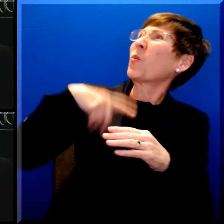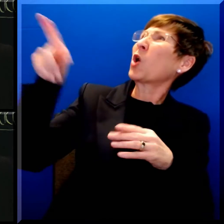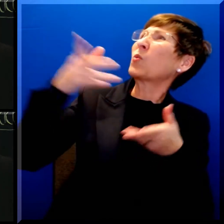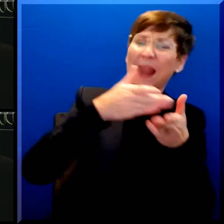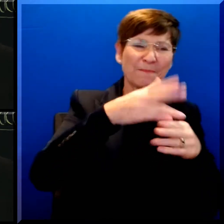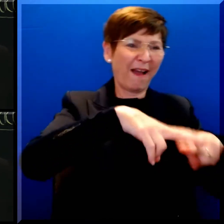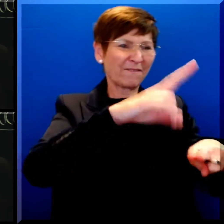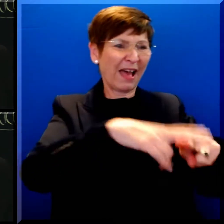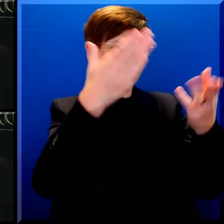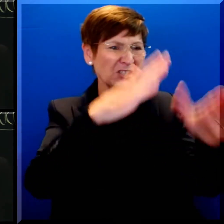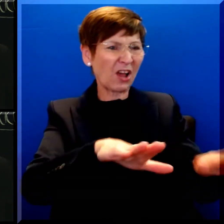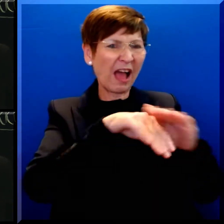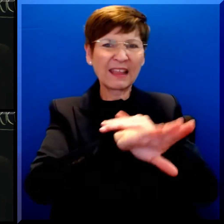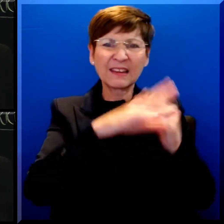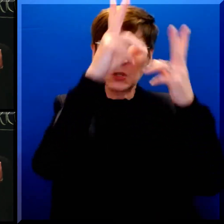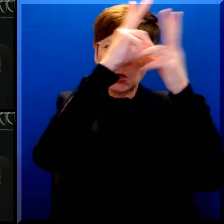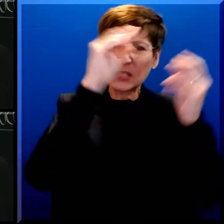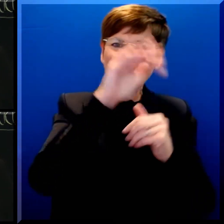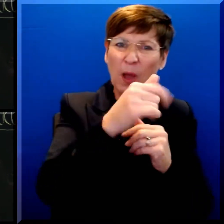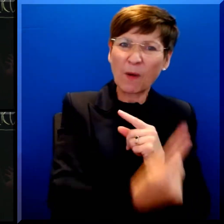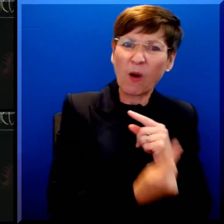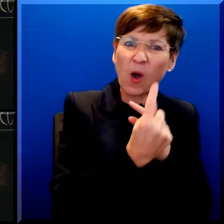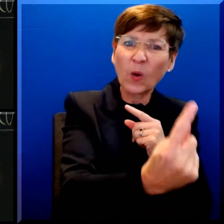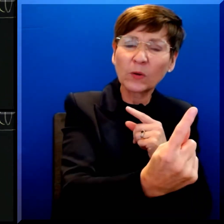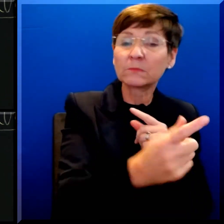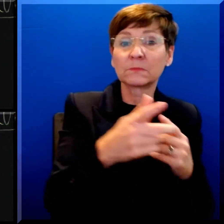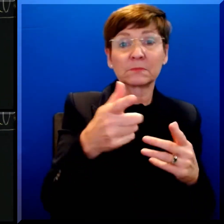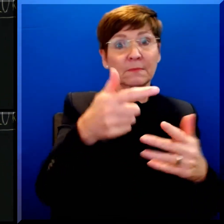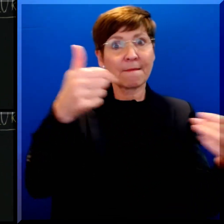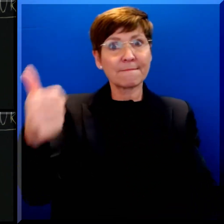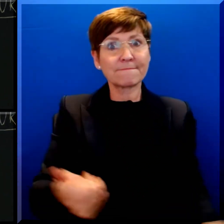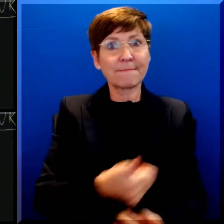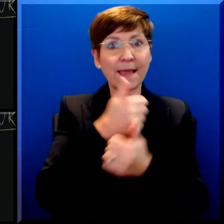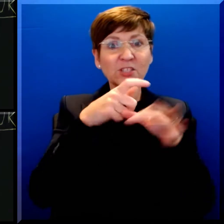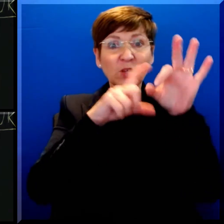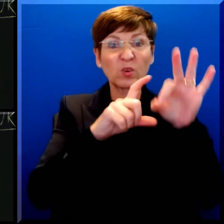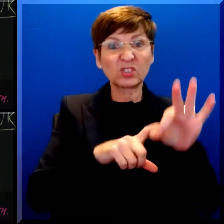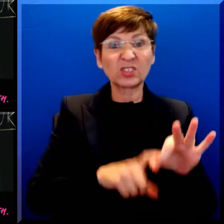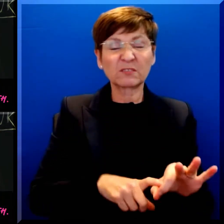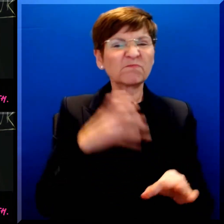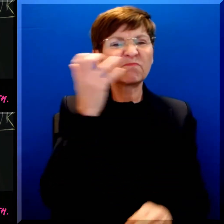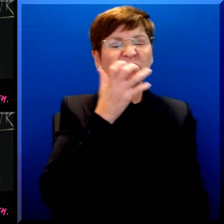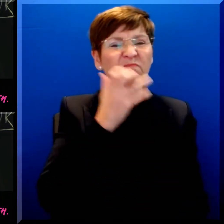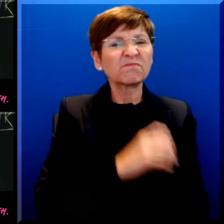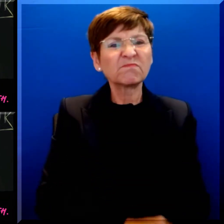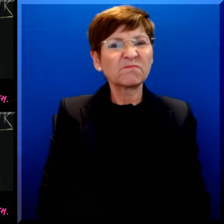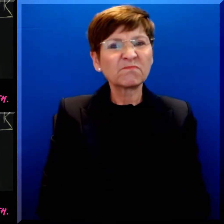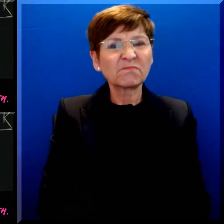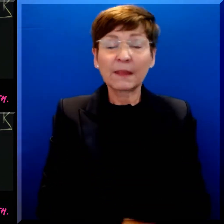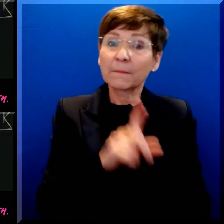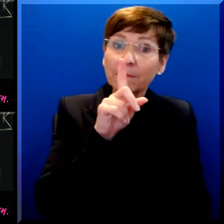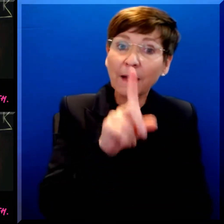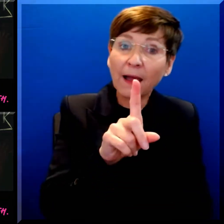heaviness, the heartfelt questions, we all have them. And Habakkuk taught us that a deeply committed Christian can have